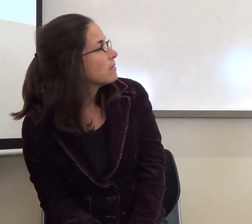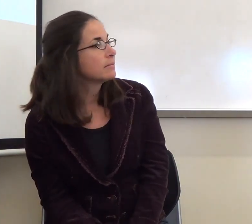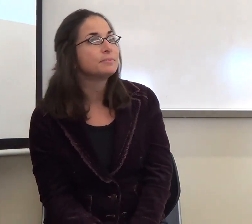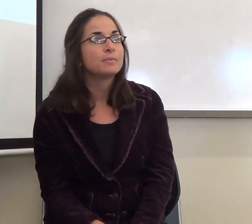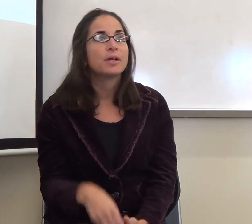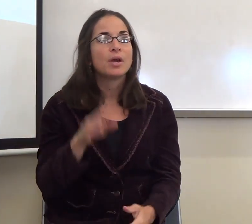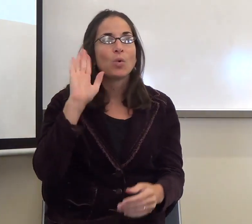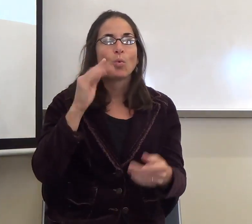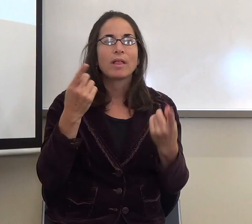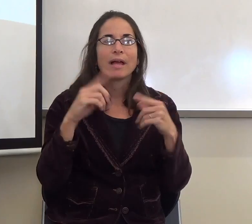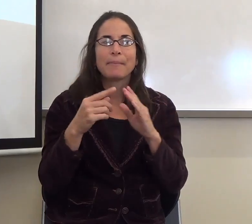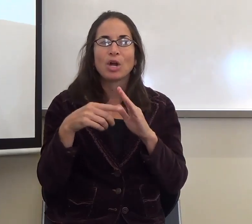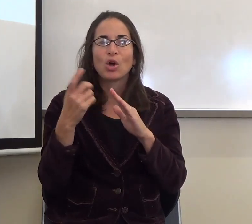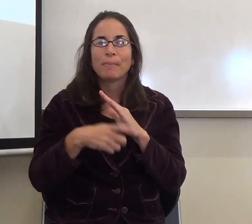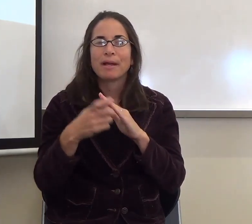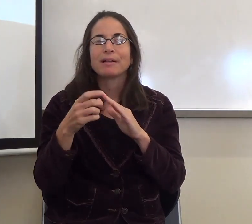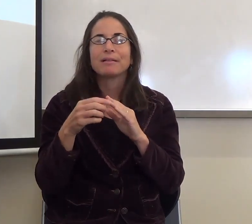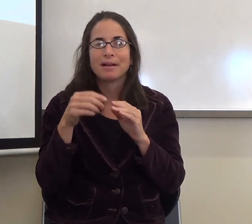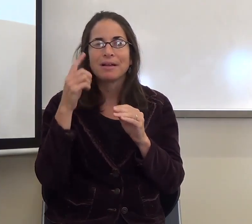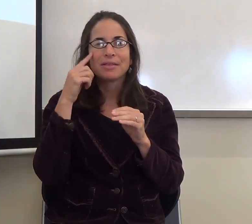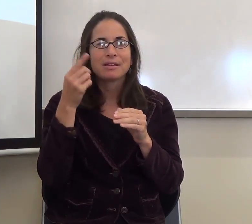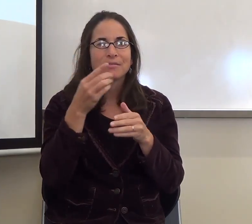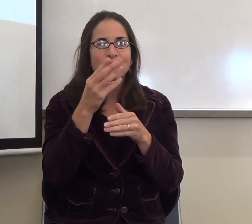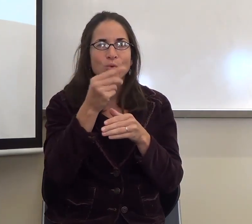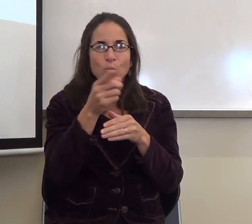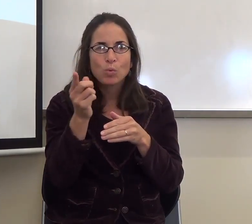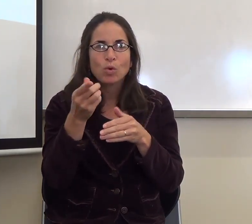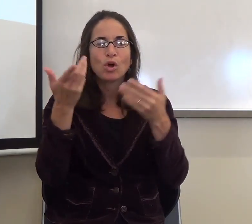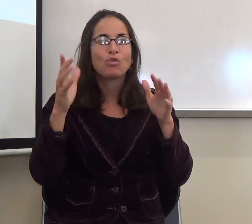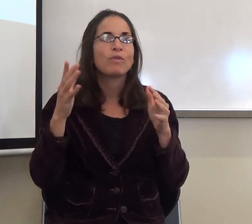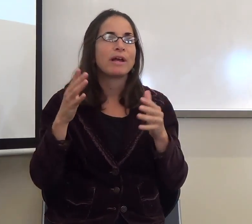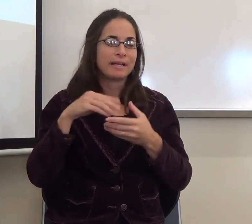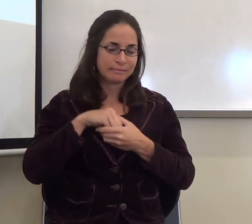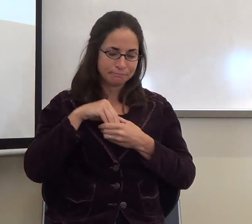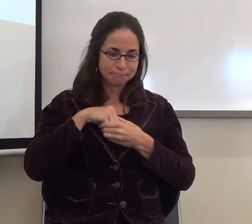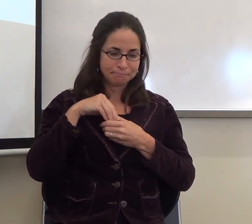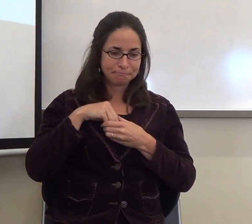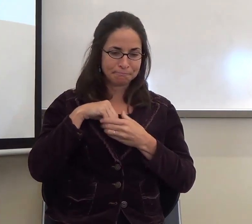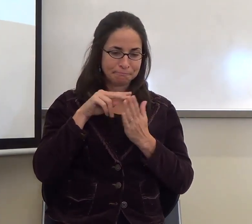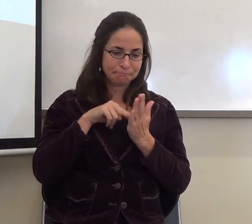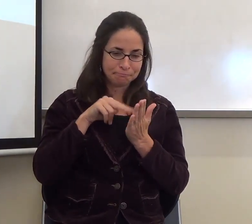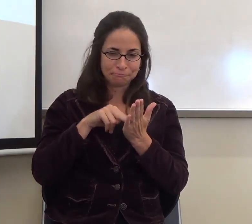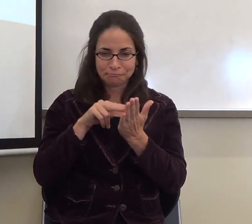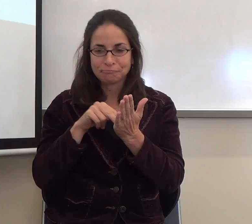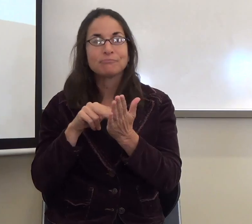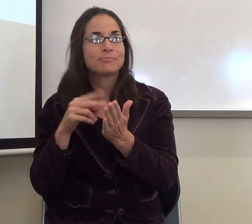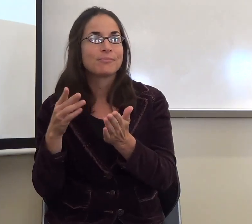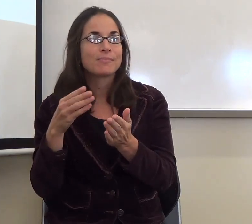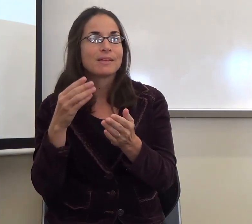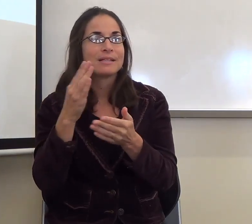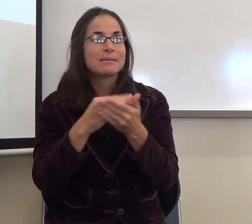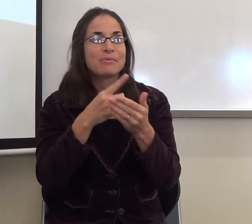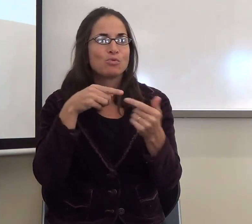automatically. In fact, I think some of you already are doing it automatically, which may be part of the problem. You're having trouble putting it into